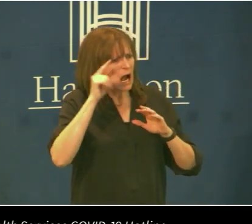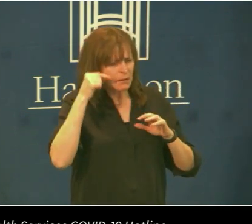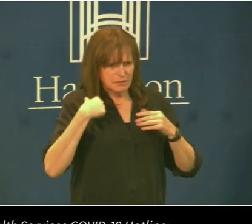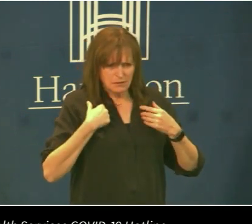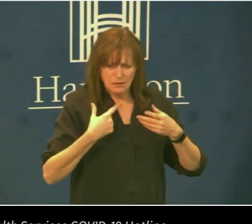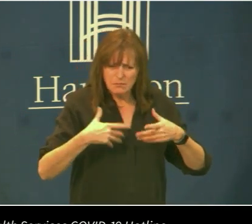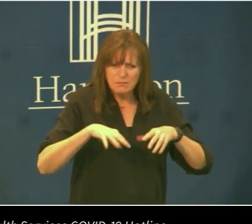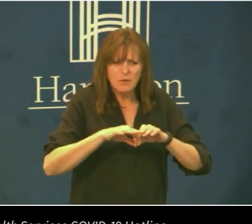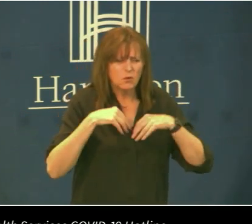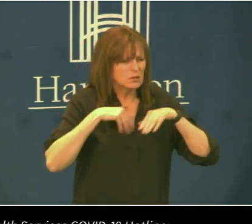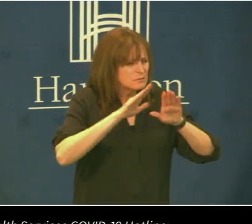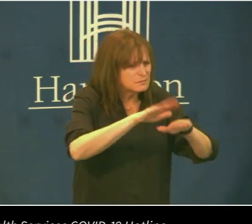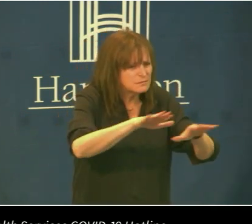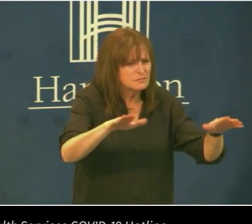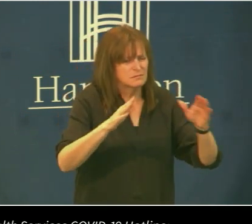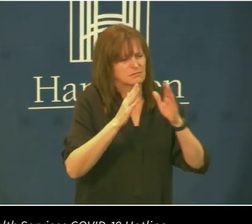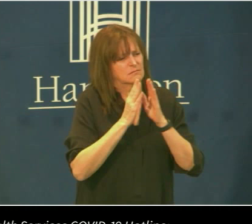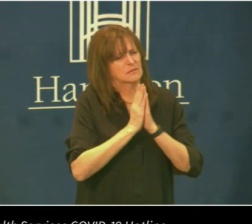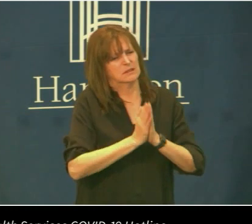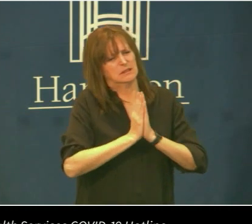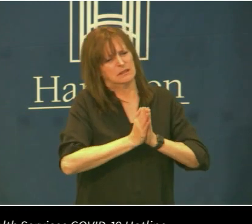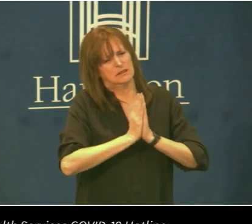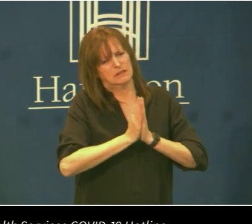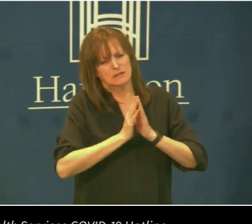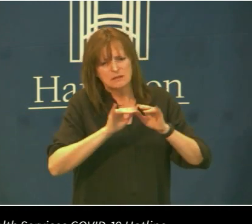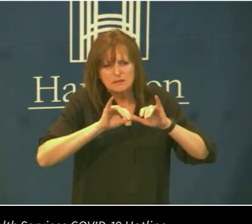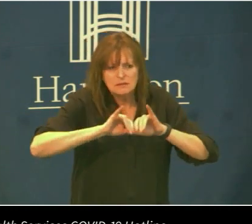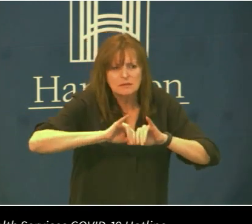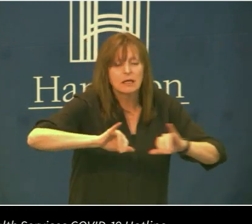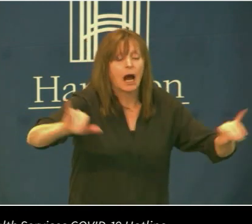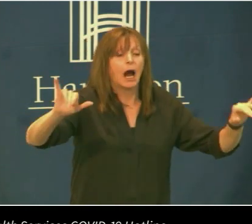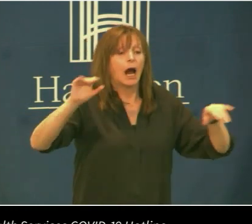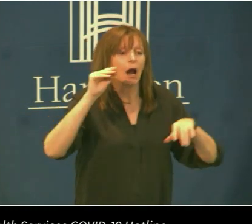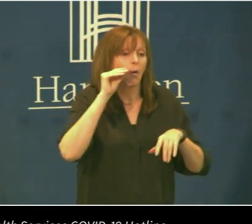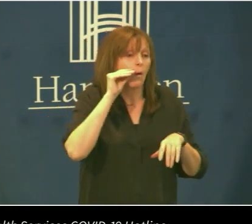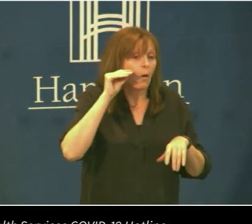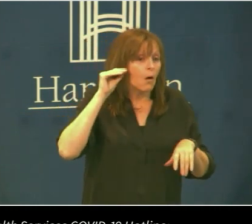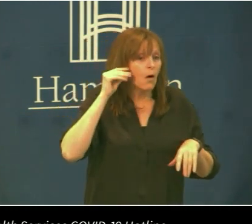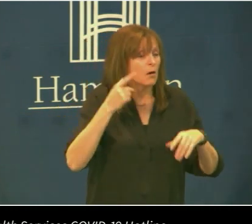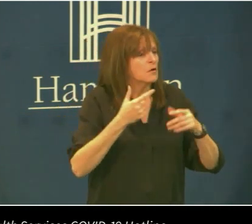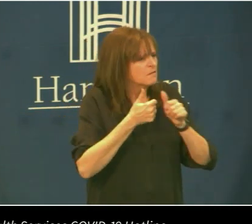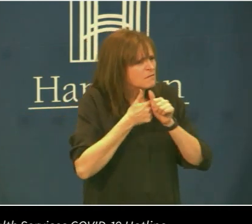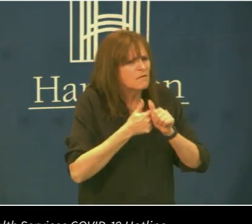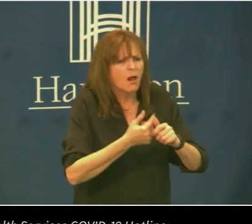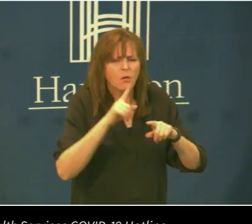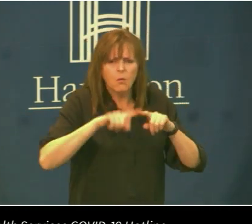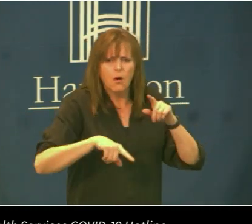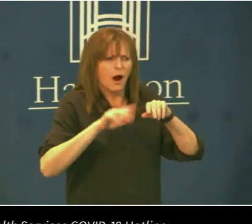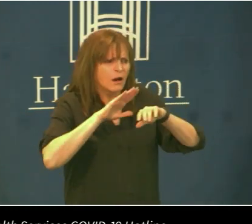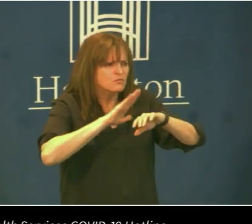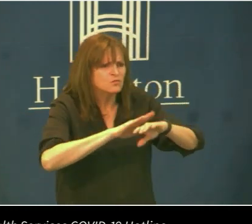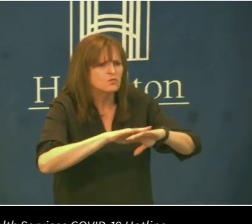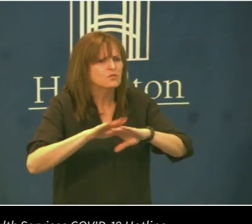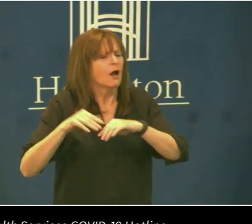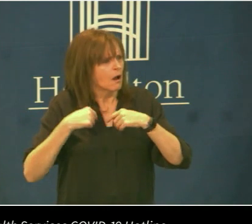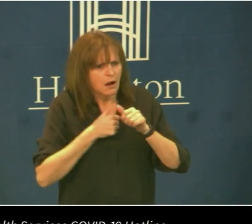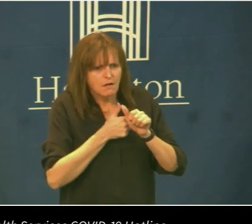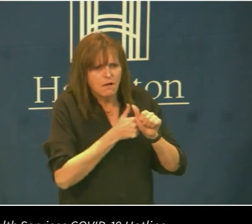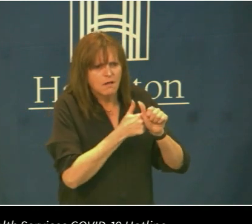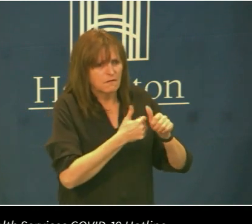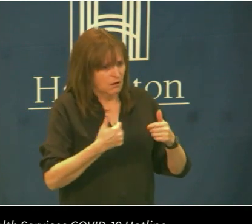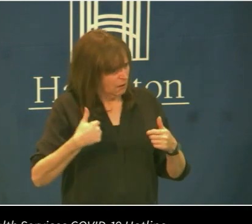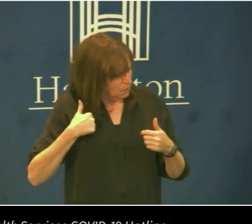that we're getting and all the closures we're doing, you know, aren't going to be effective if you don't do your part, and so it's critically important that you do,